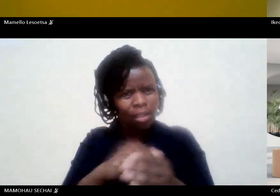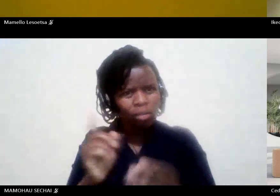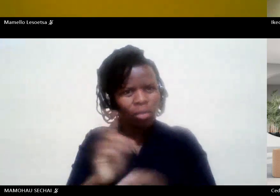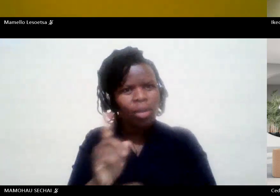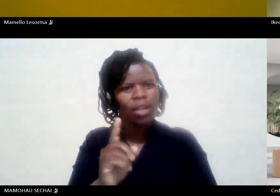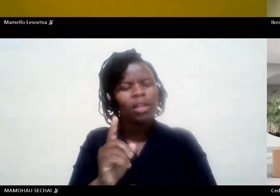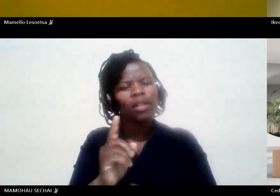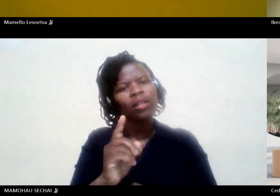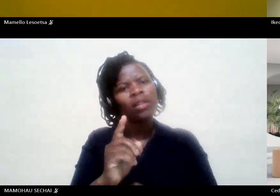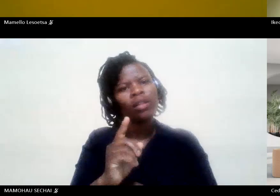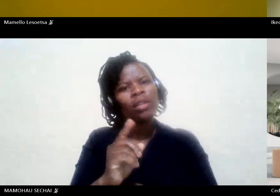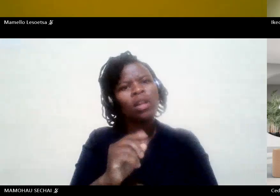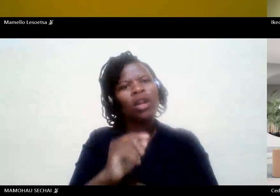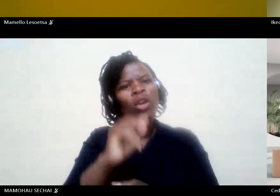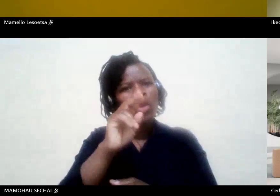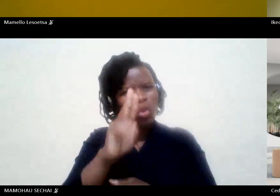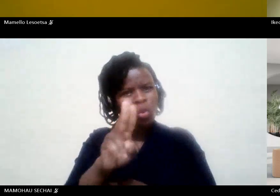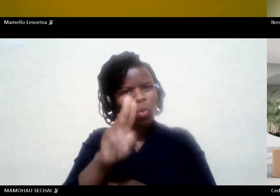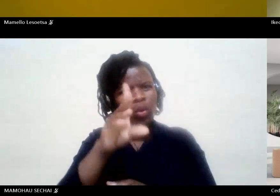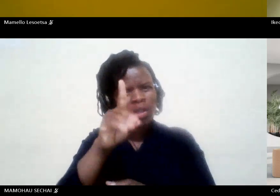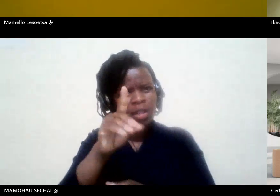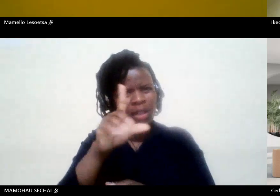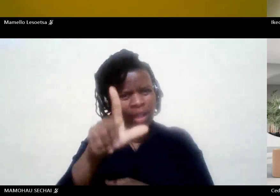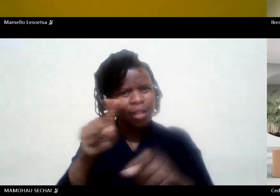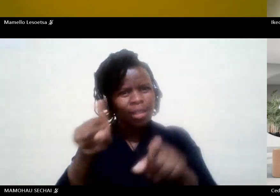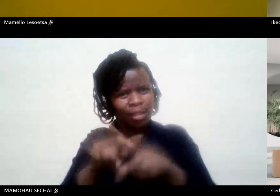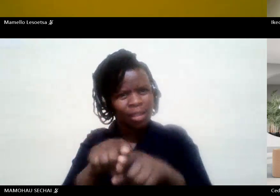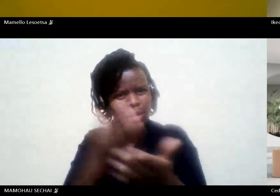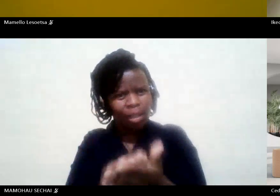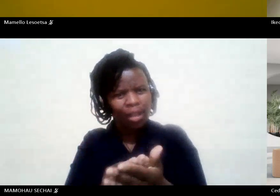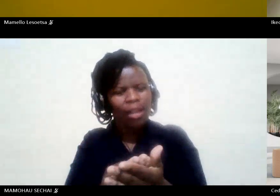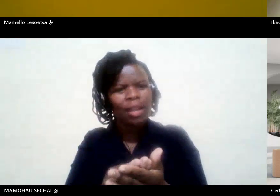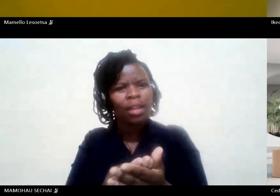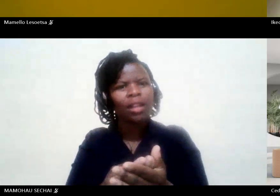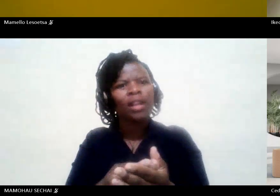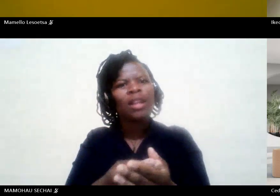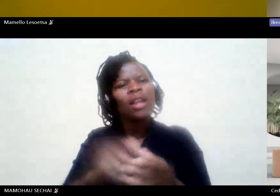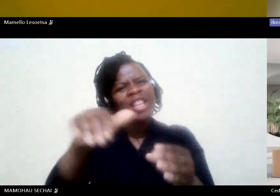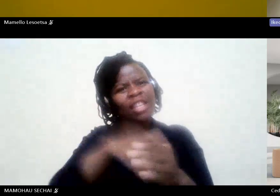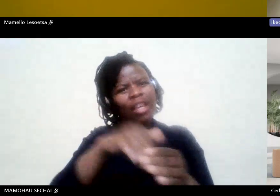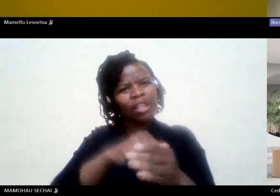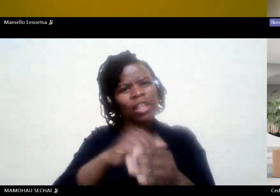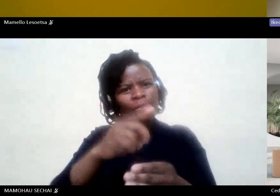at least you are able to cater for the needs of that particular learner.